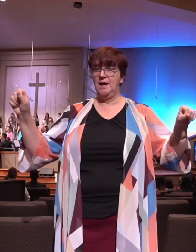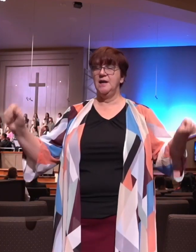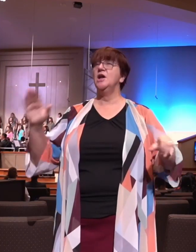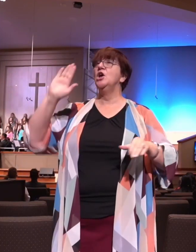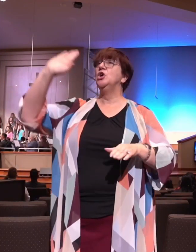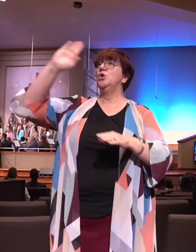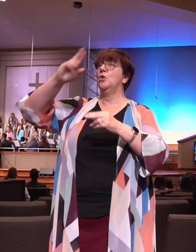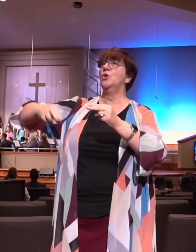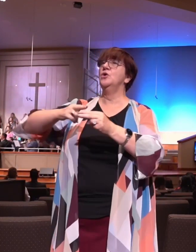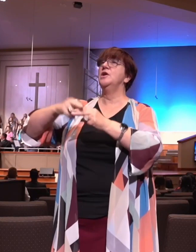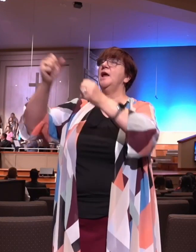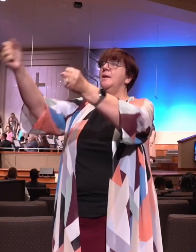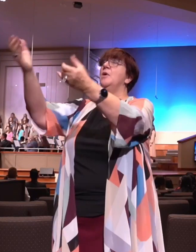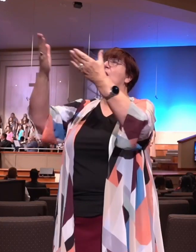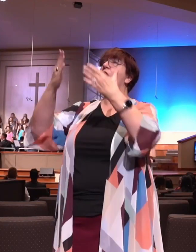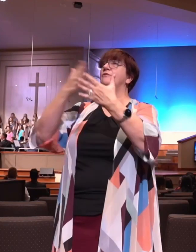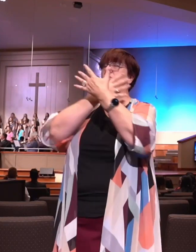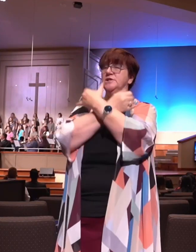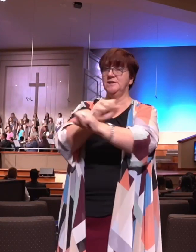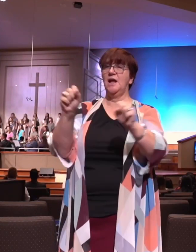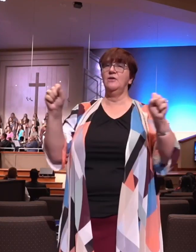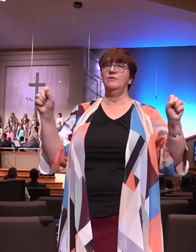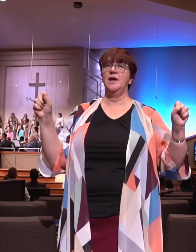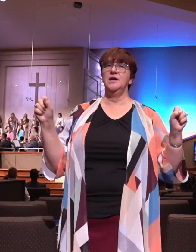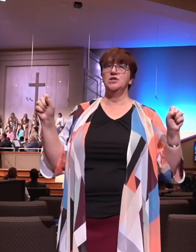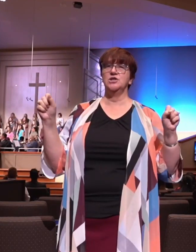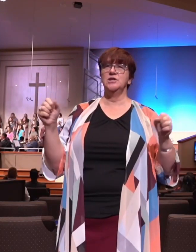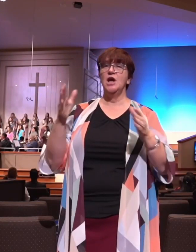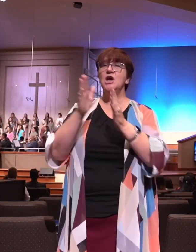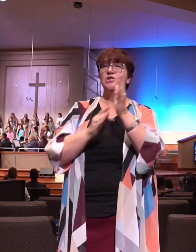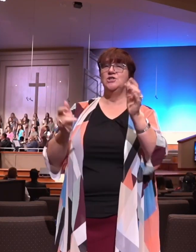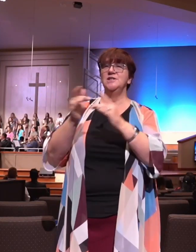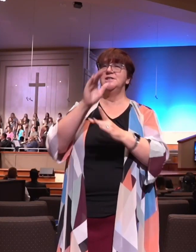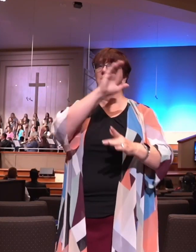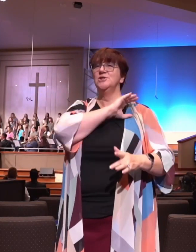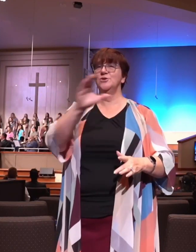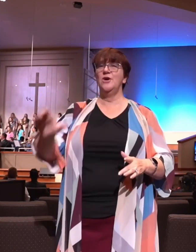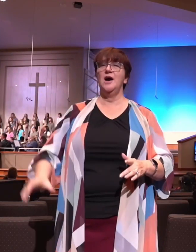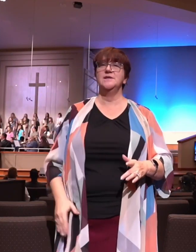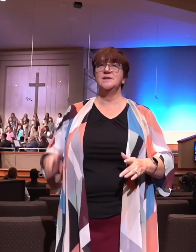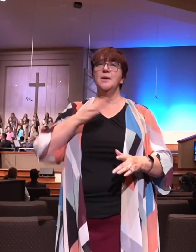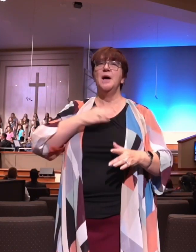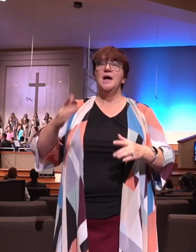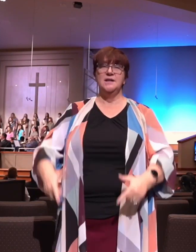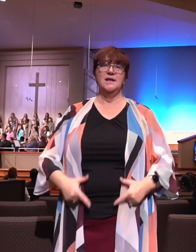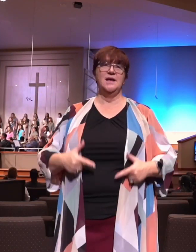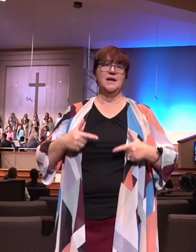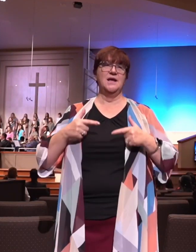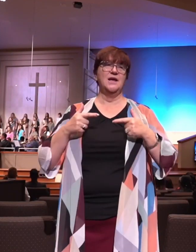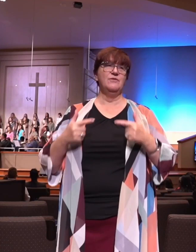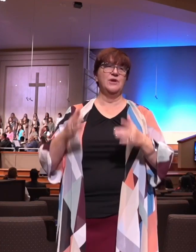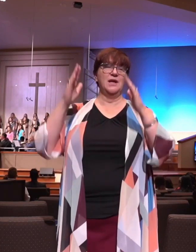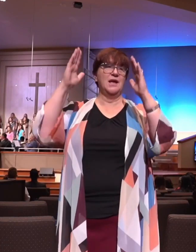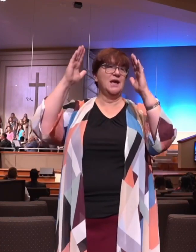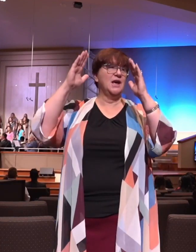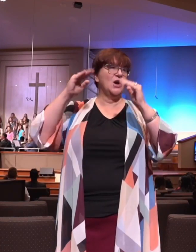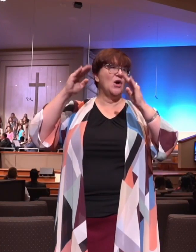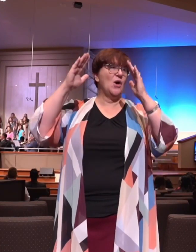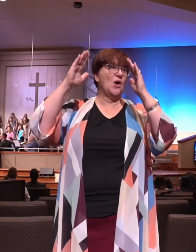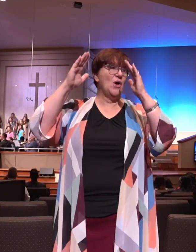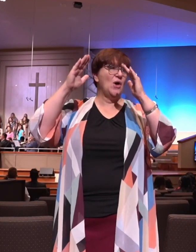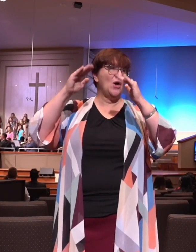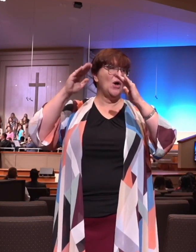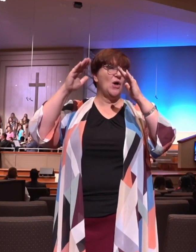There's salvation in your name Jesus Christ My living